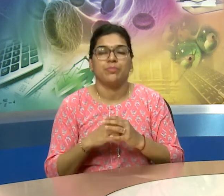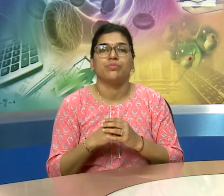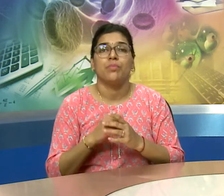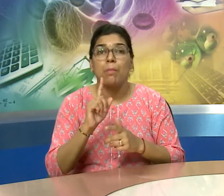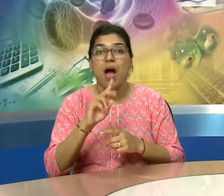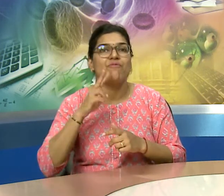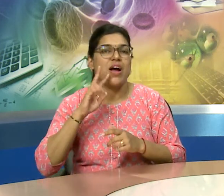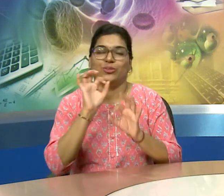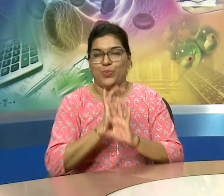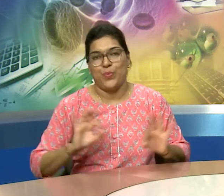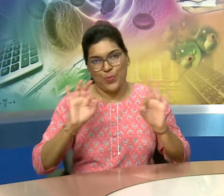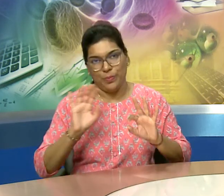Generally, they are carnivorous.